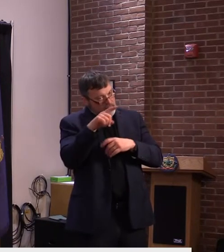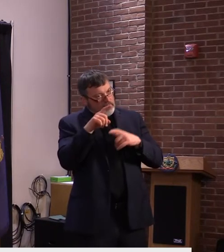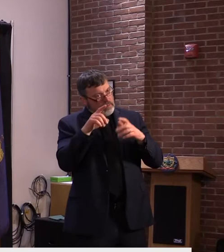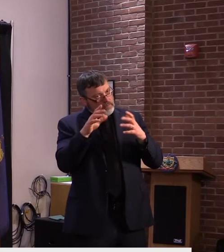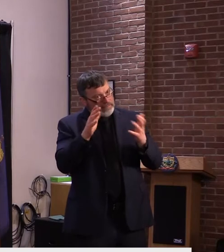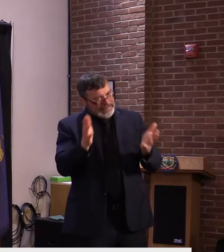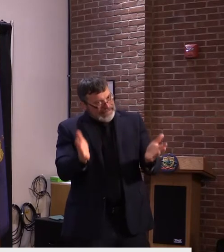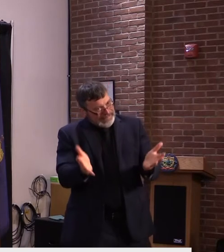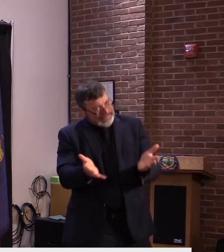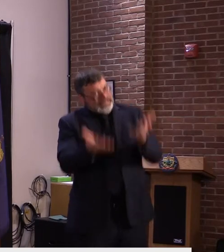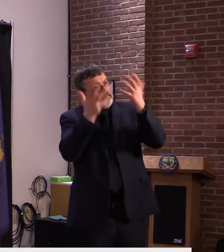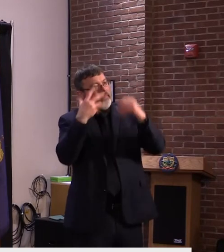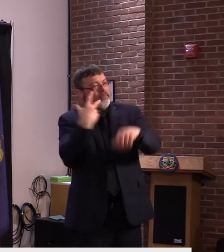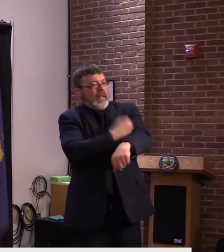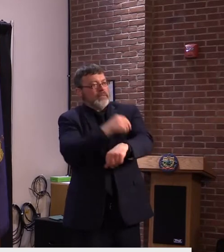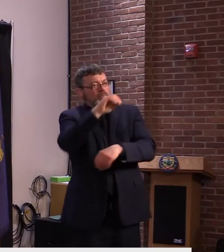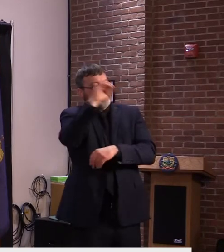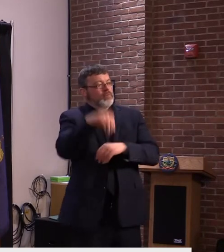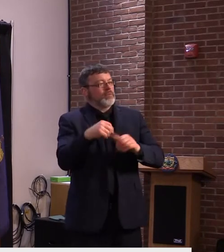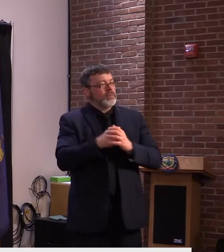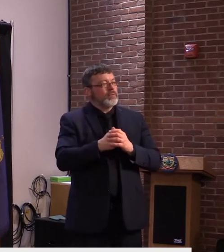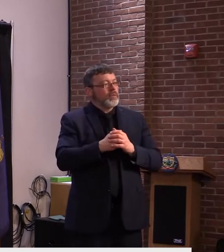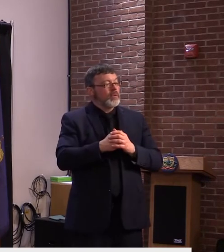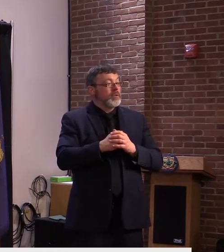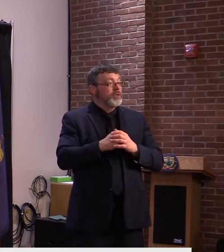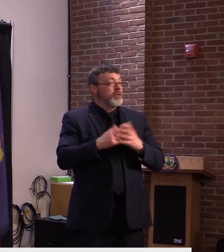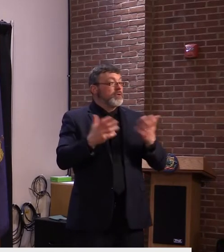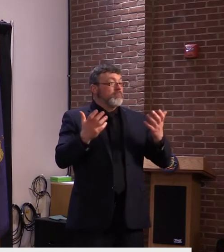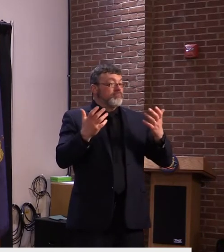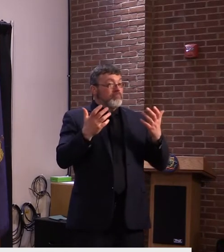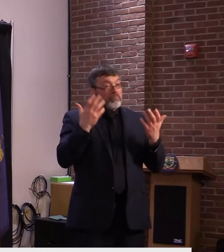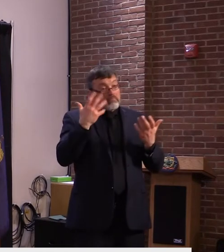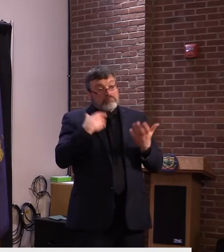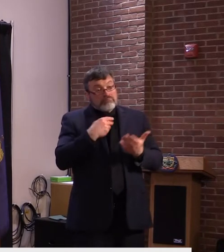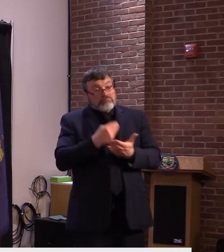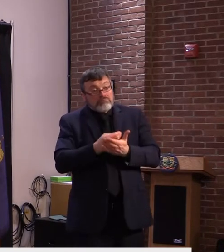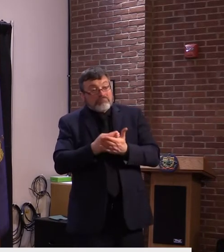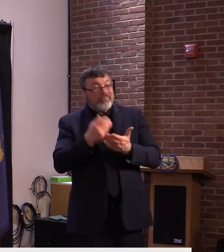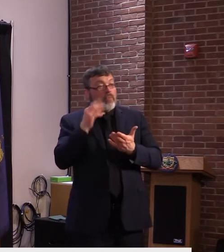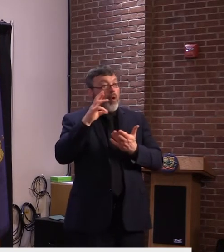we provided some other carrot for them to attain that level.